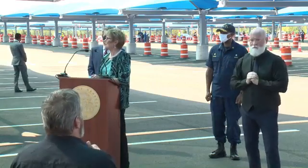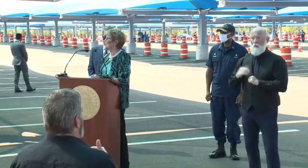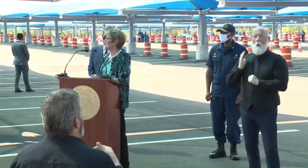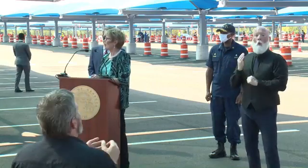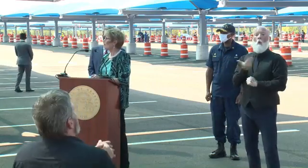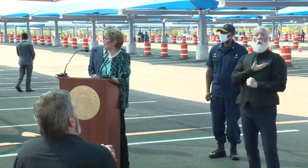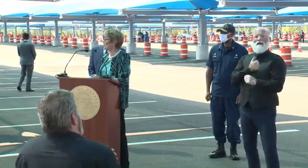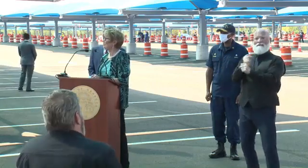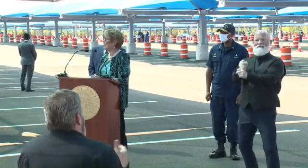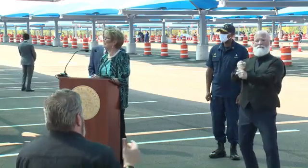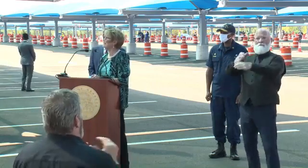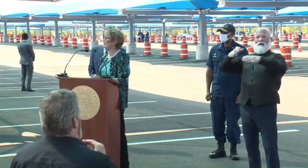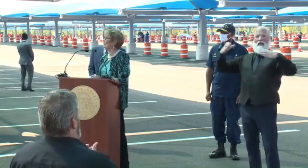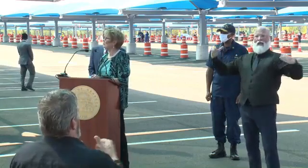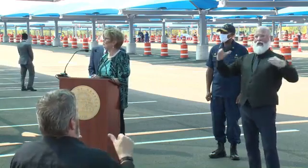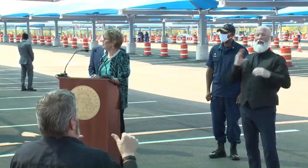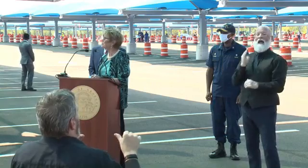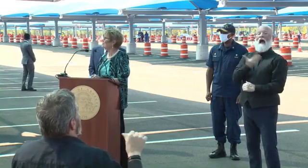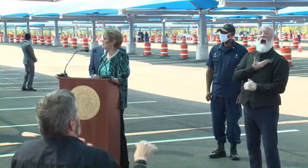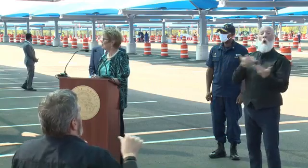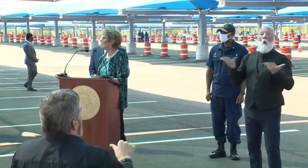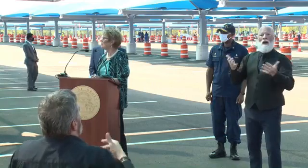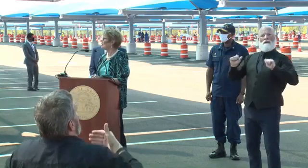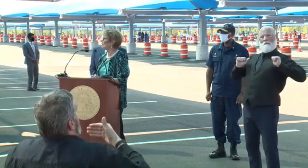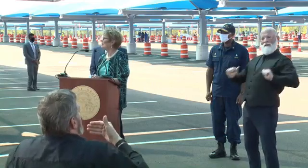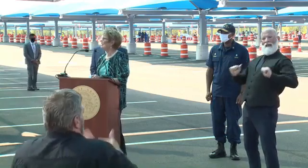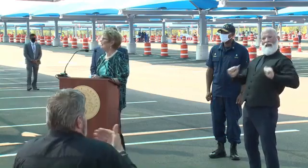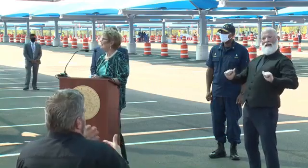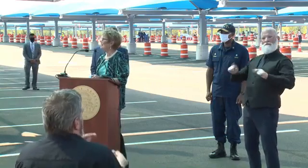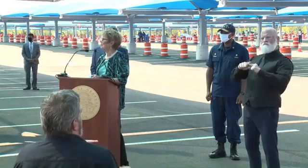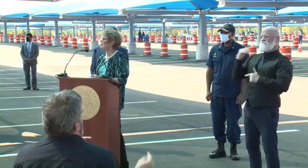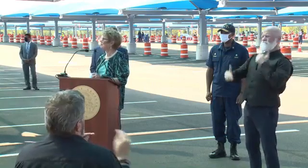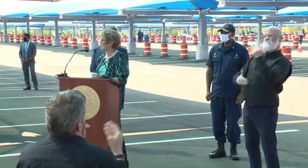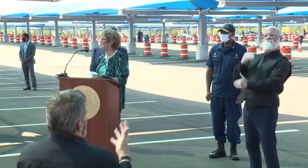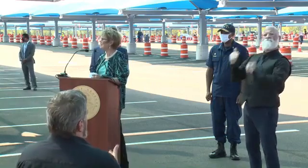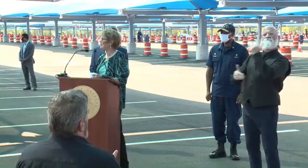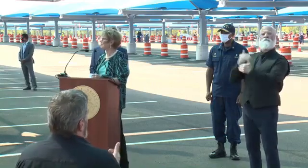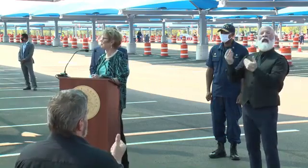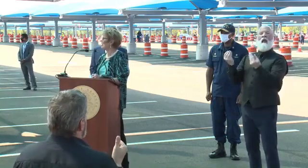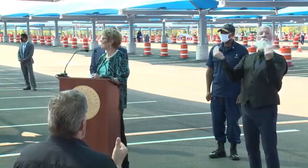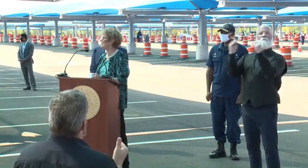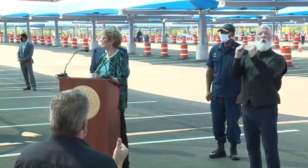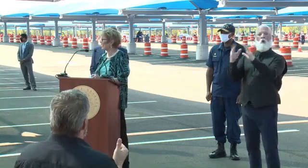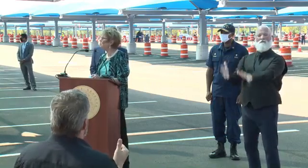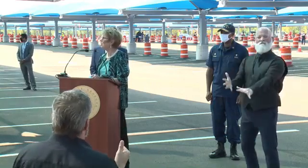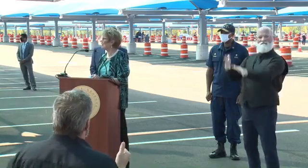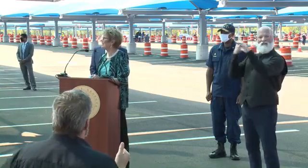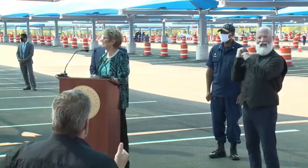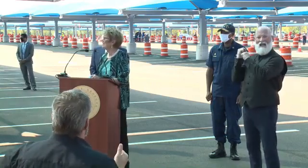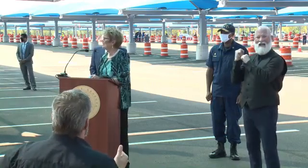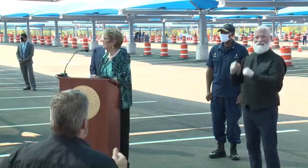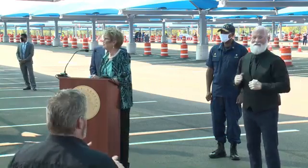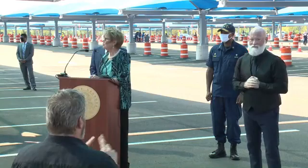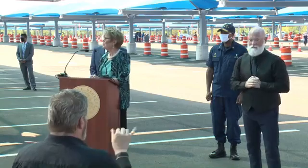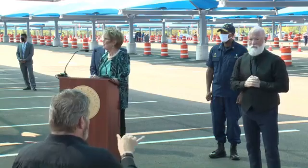expanding the capacity at most, if not all, of our fixed spots